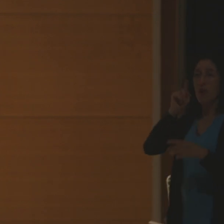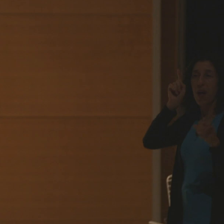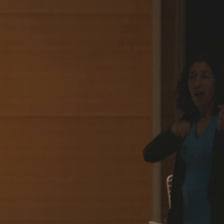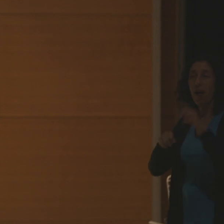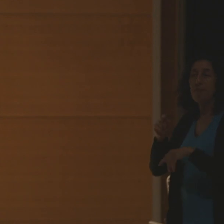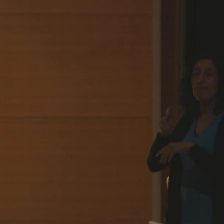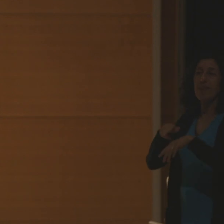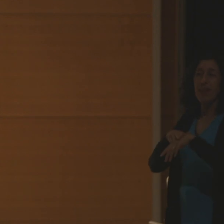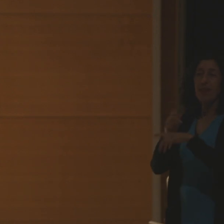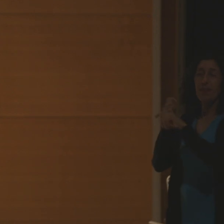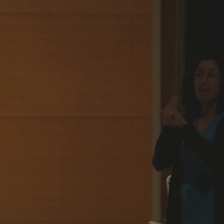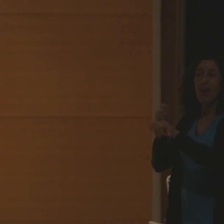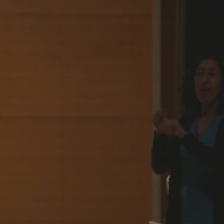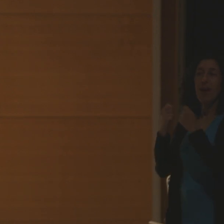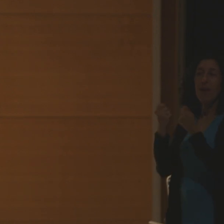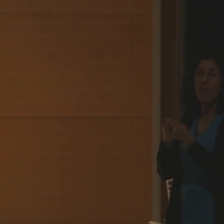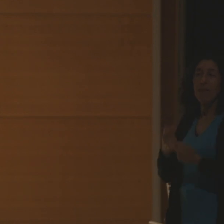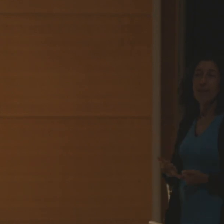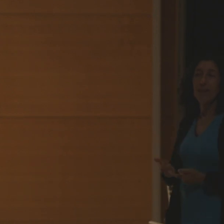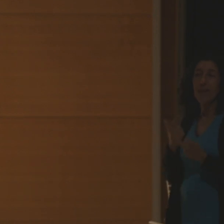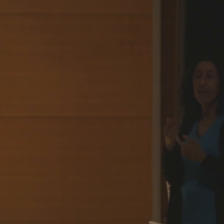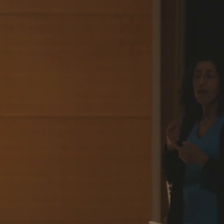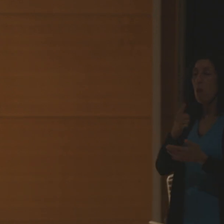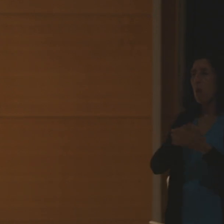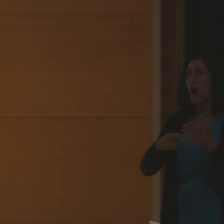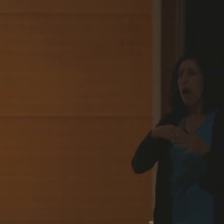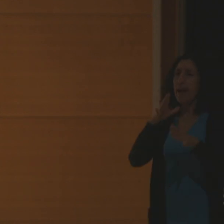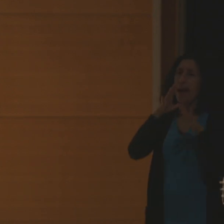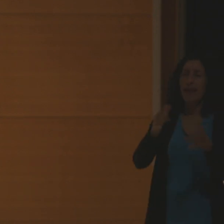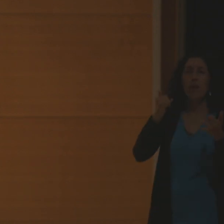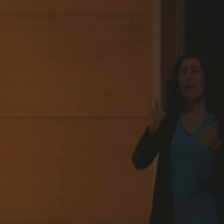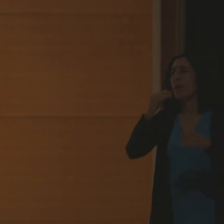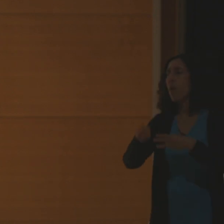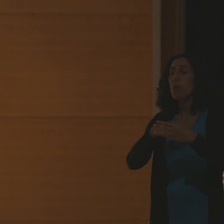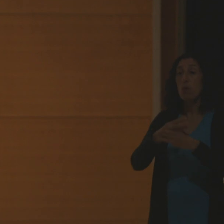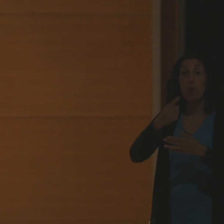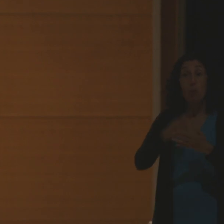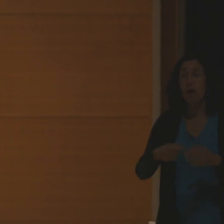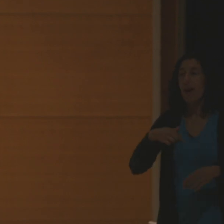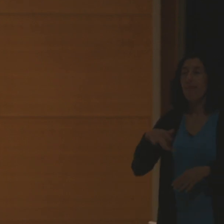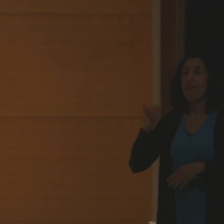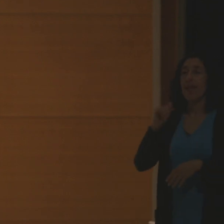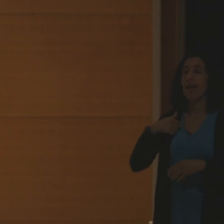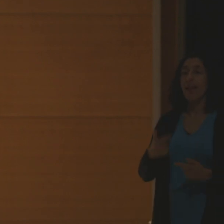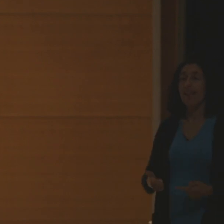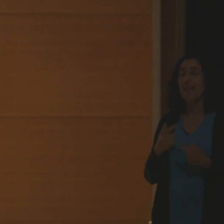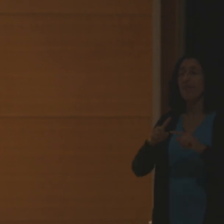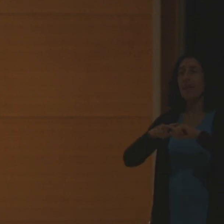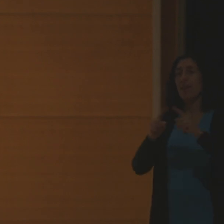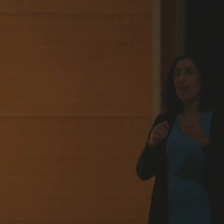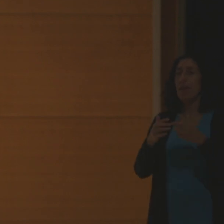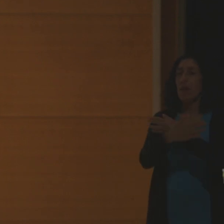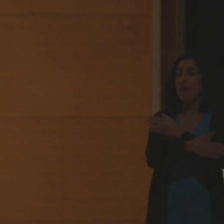histories. What I hate in the whole wide world right now is that I feel like I live in a different country that's